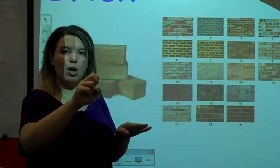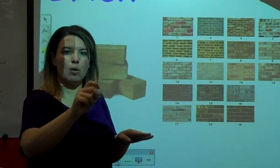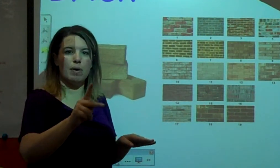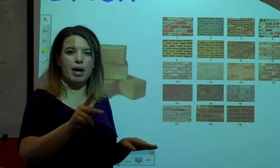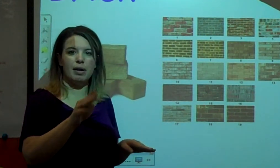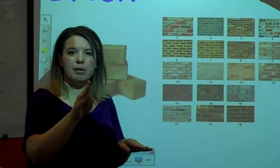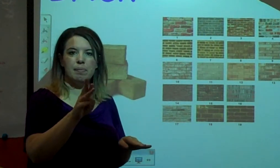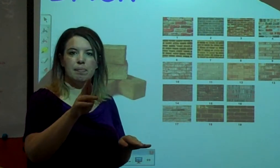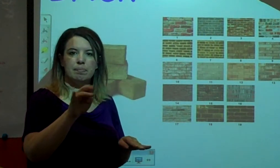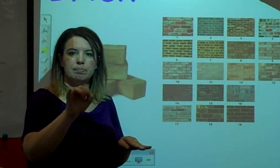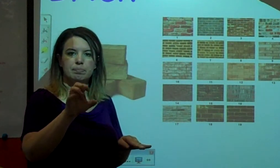Okay?